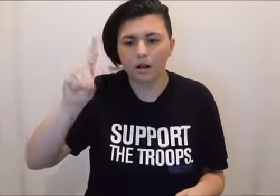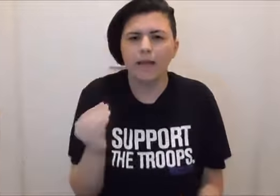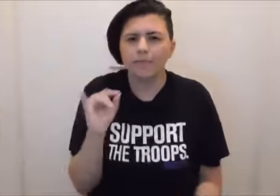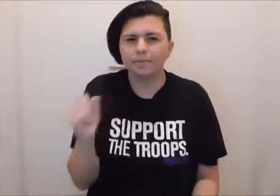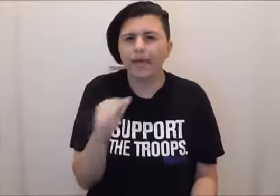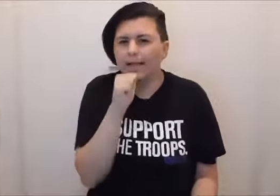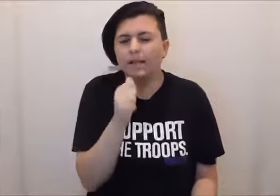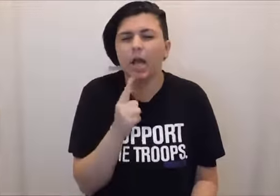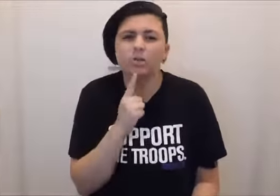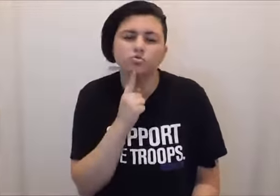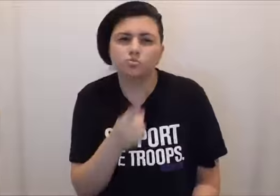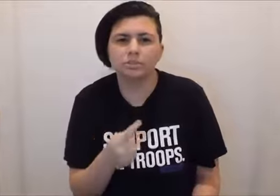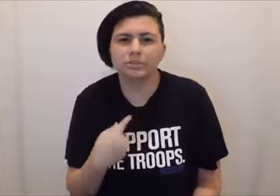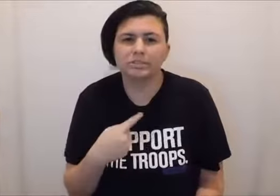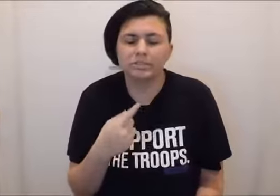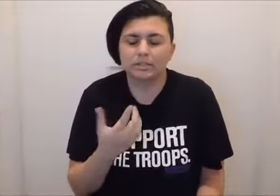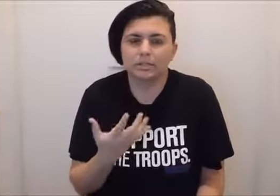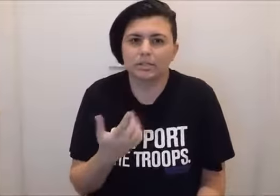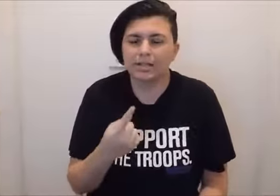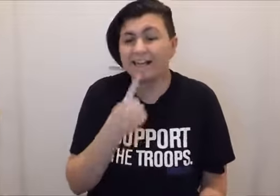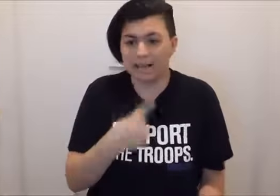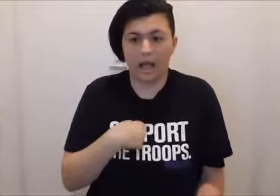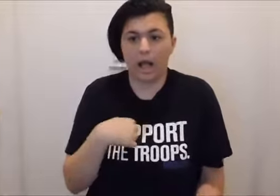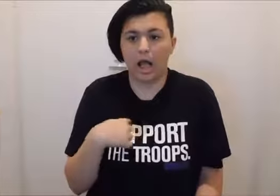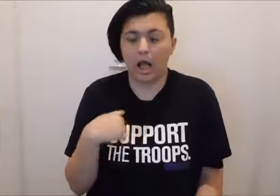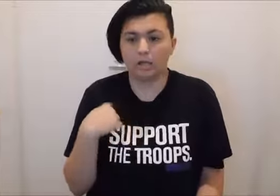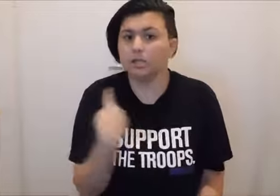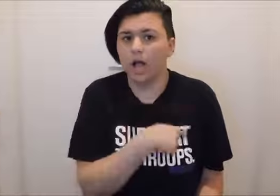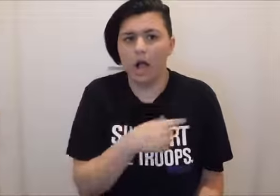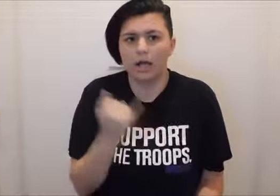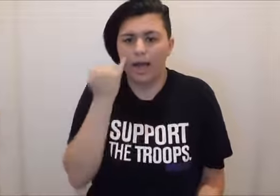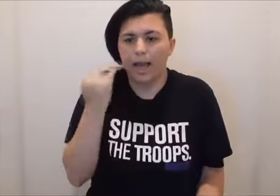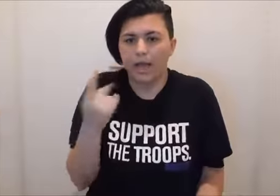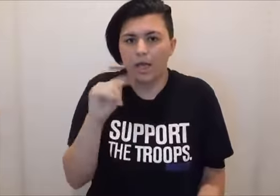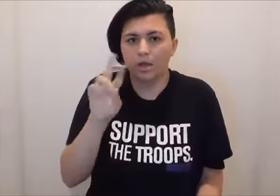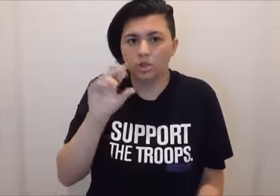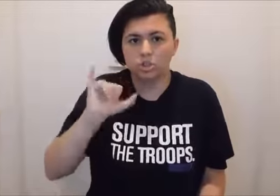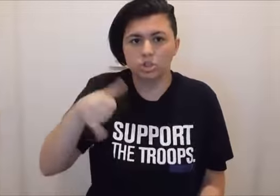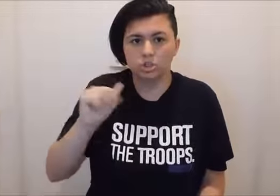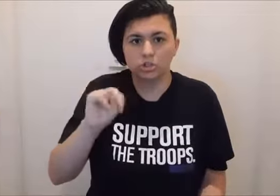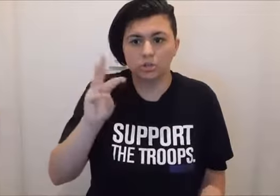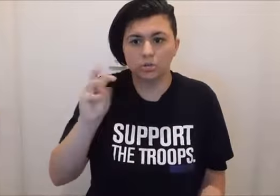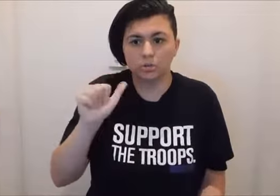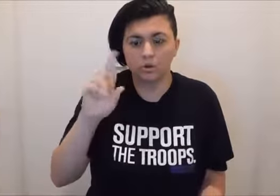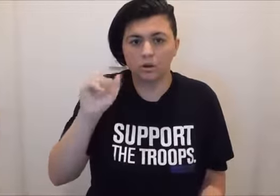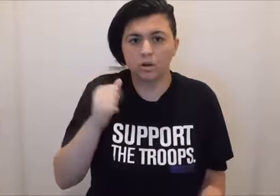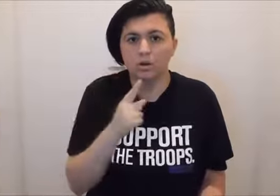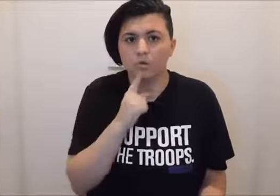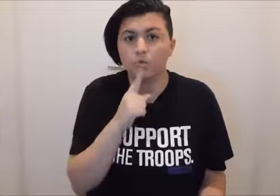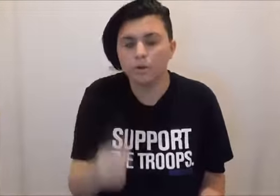And does that prove the Trojan War or disprove the Trojan War? No, not really.